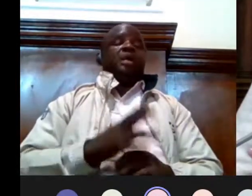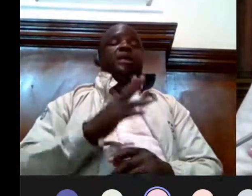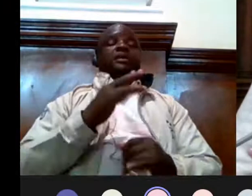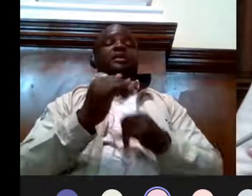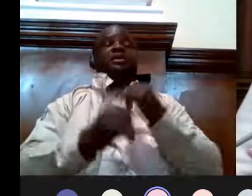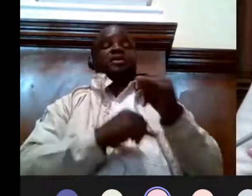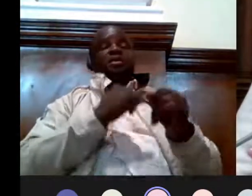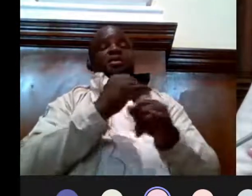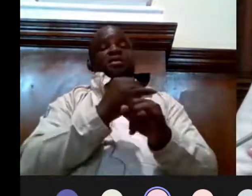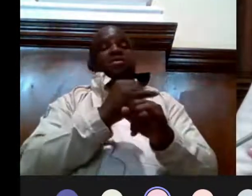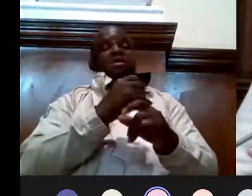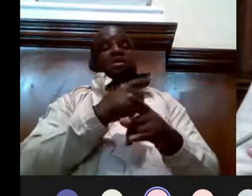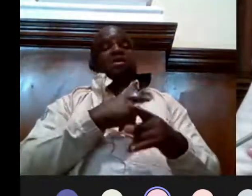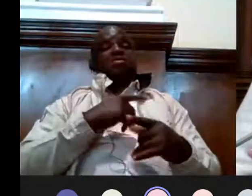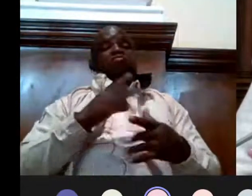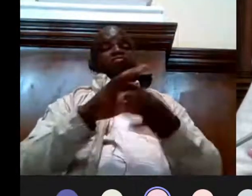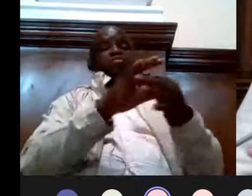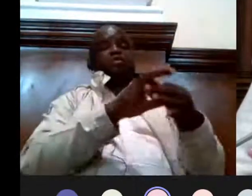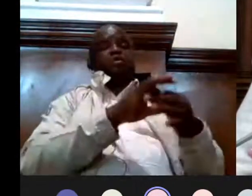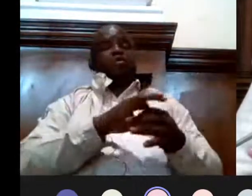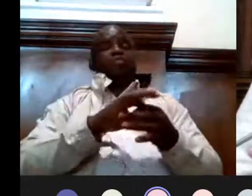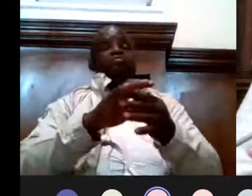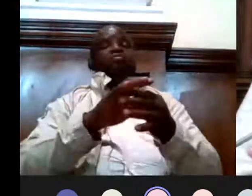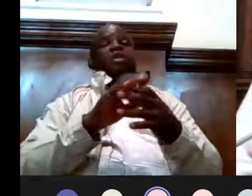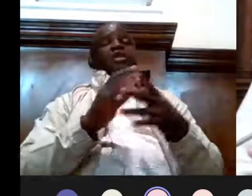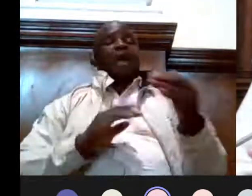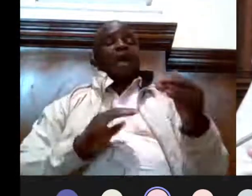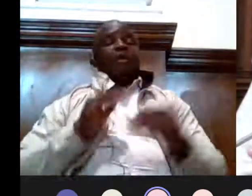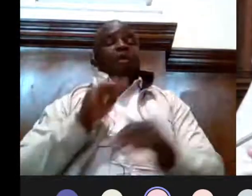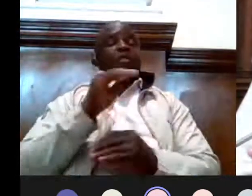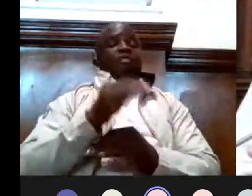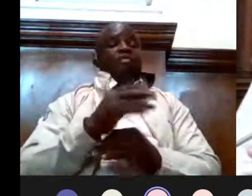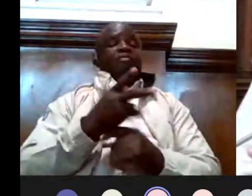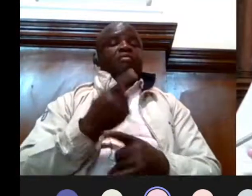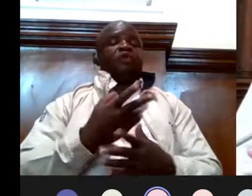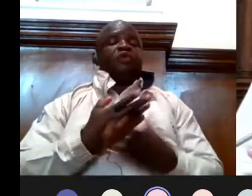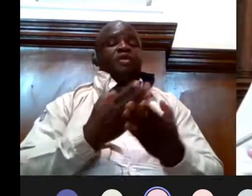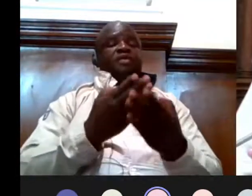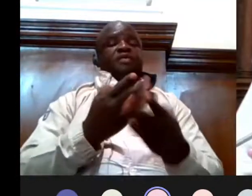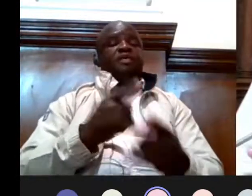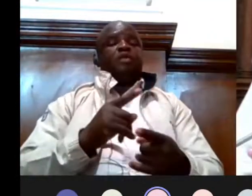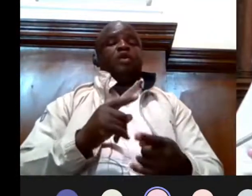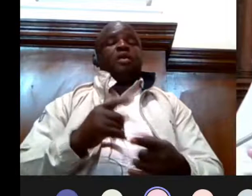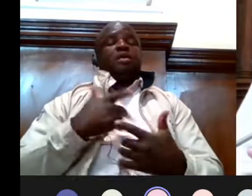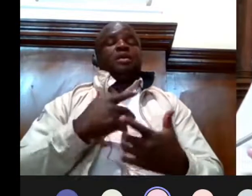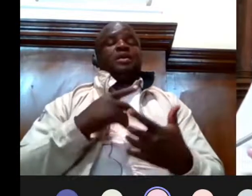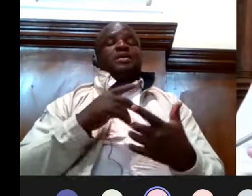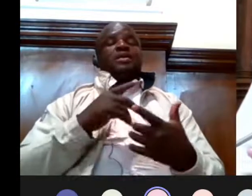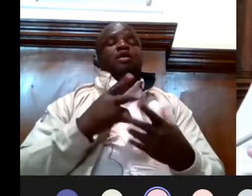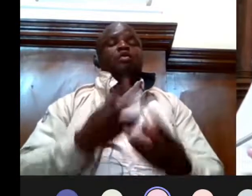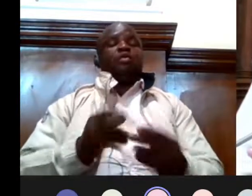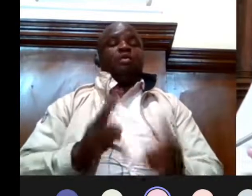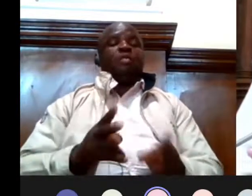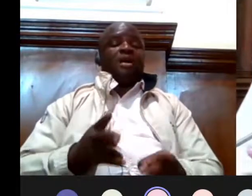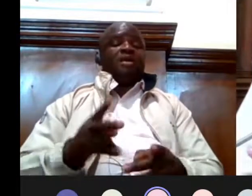far acceded to sense of a common bond. It